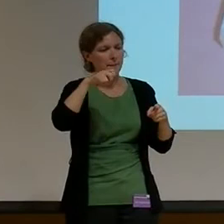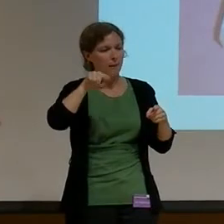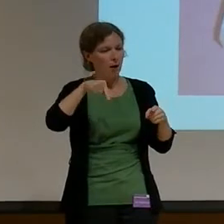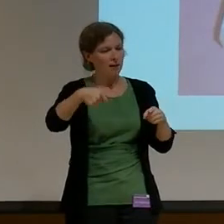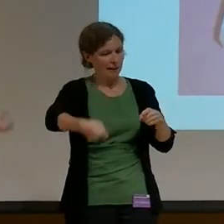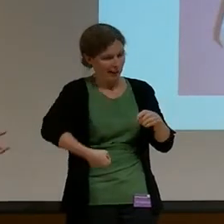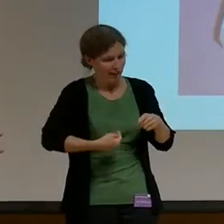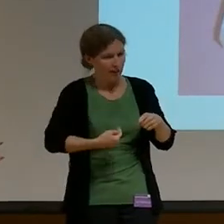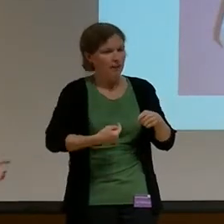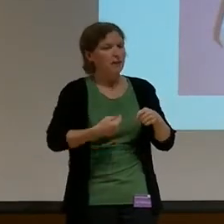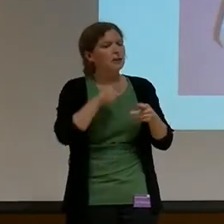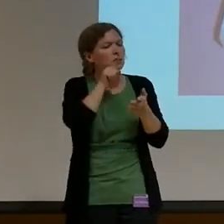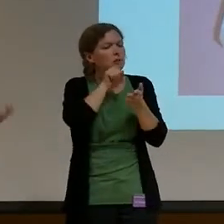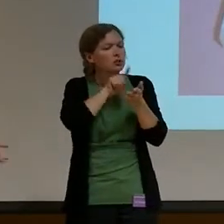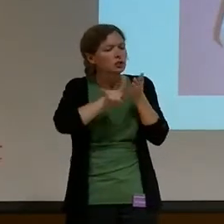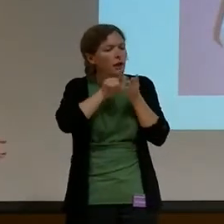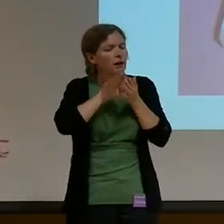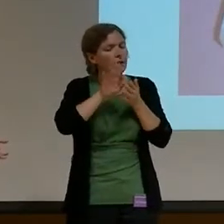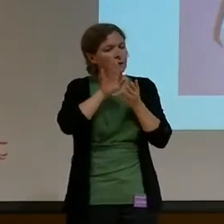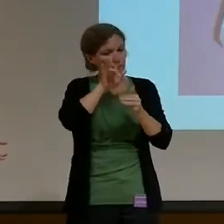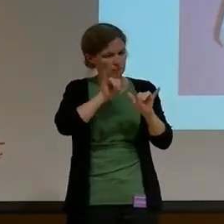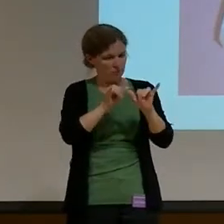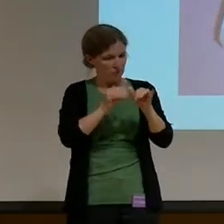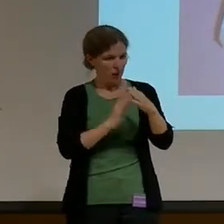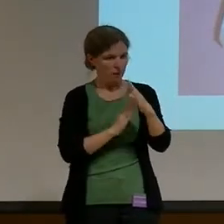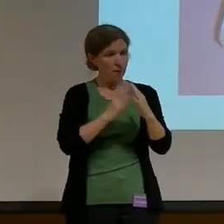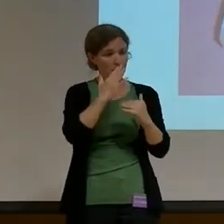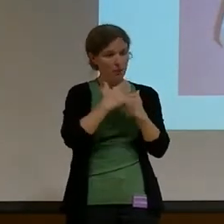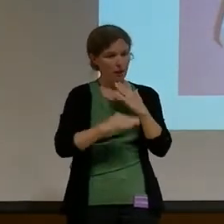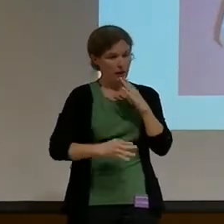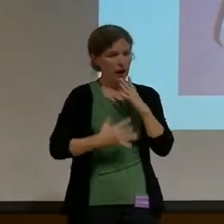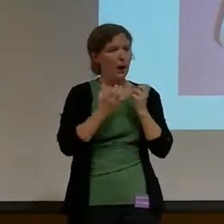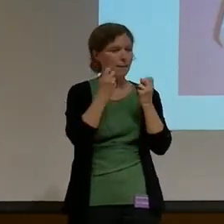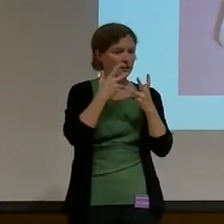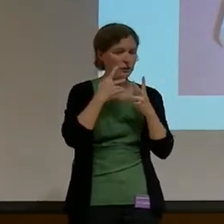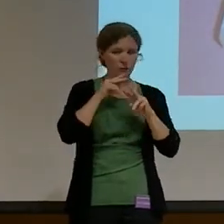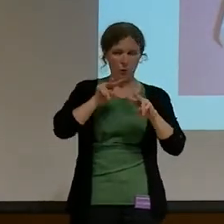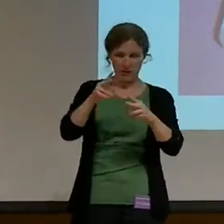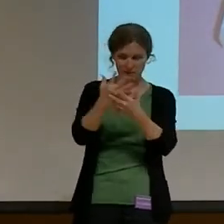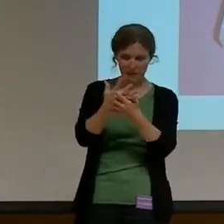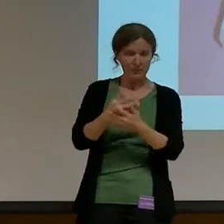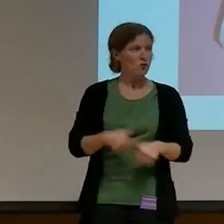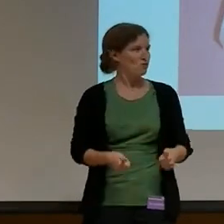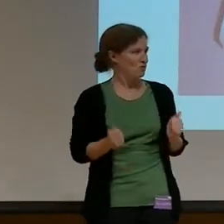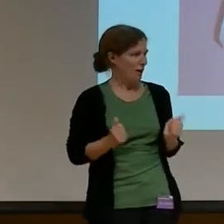and it measures the change in blood flow as we show erotic films. It's great.